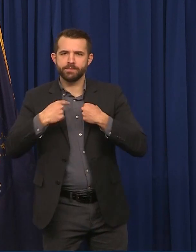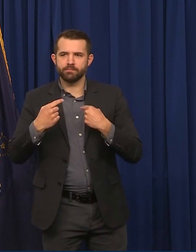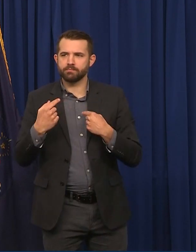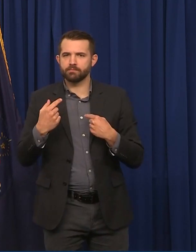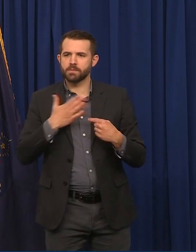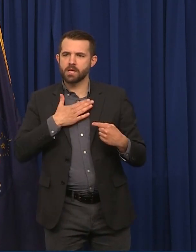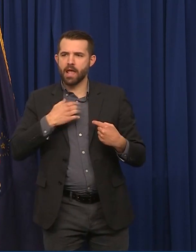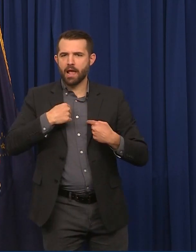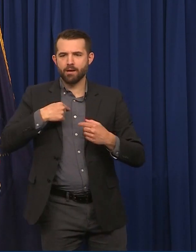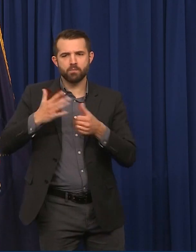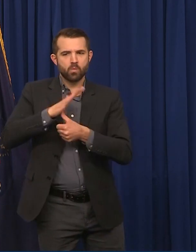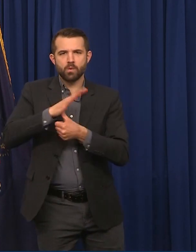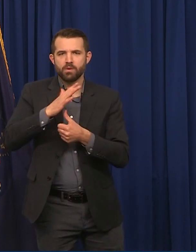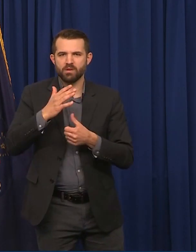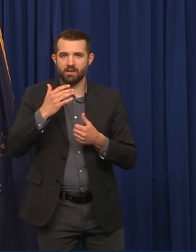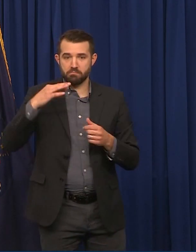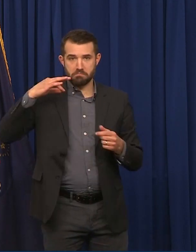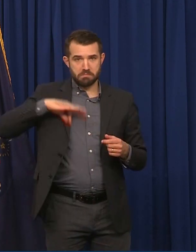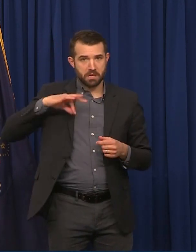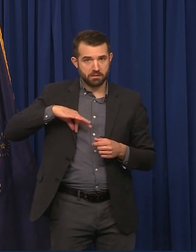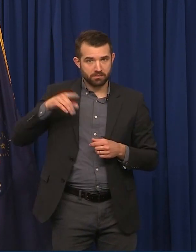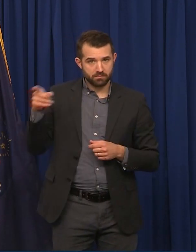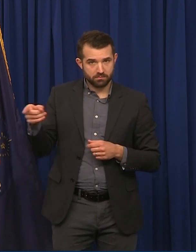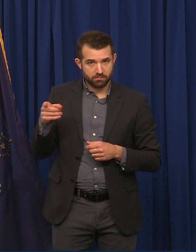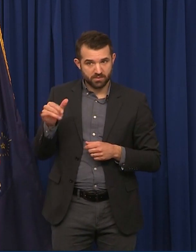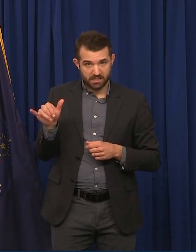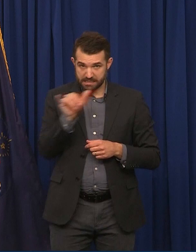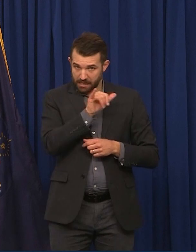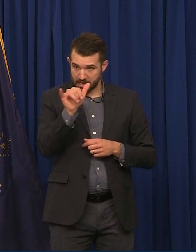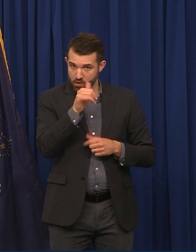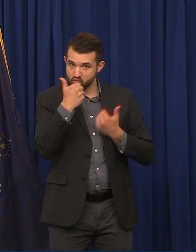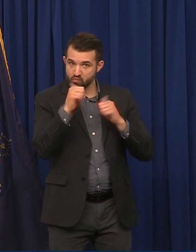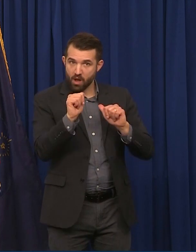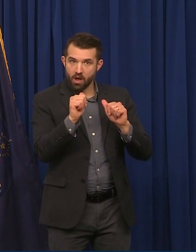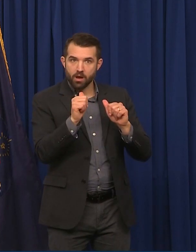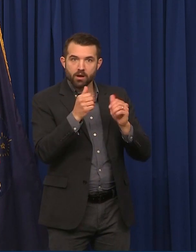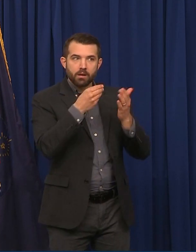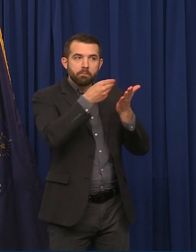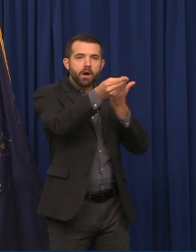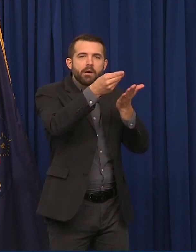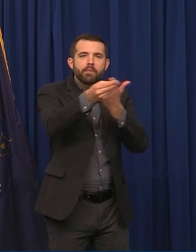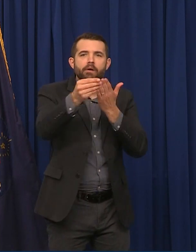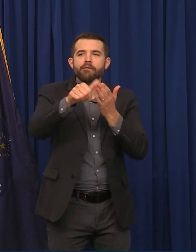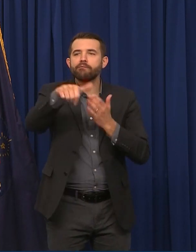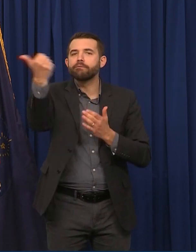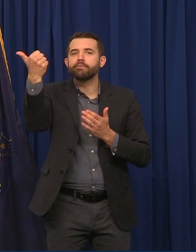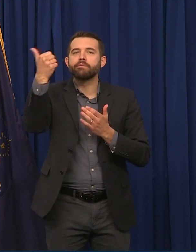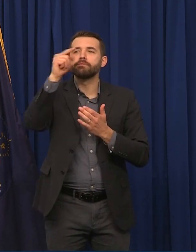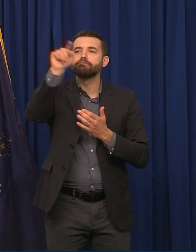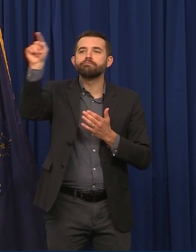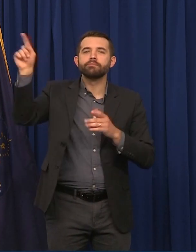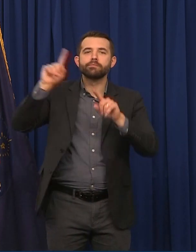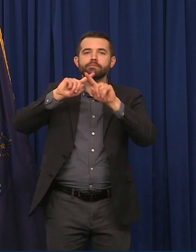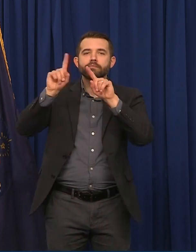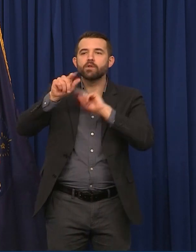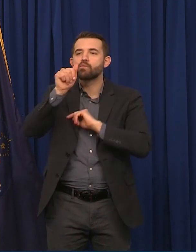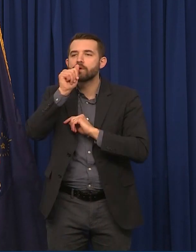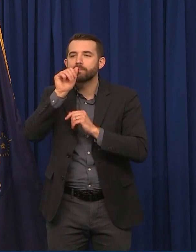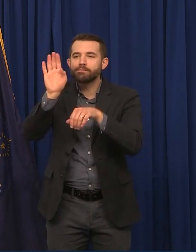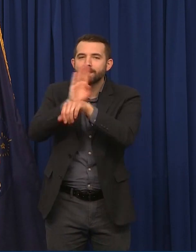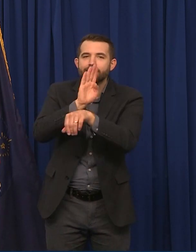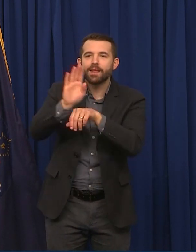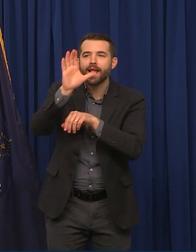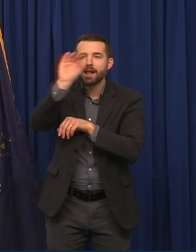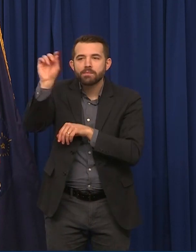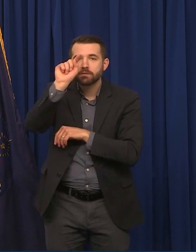has Maine attempted to buy any of this equipment on the open market? And if so, has it been forced to overpay for things